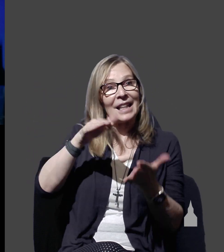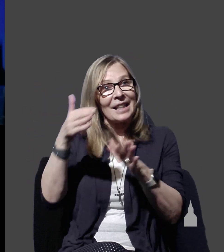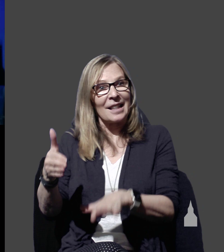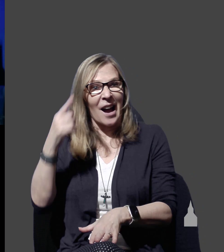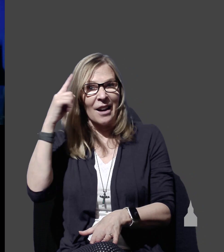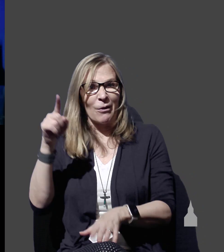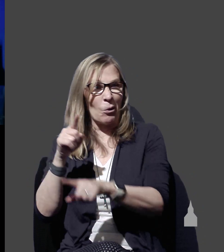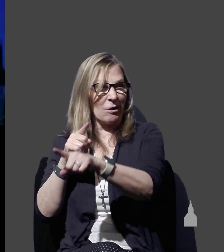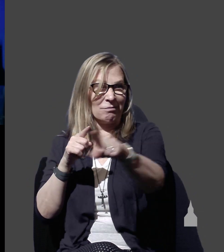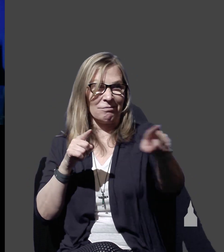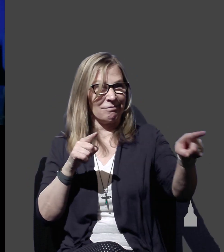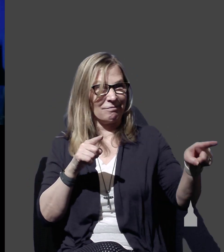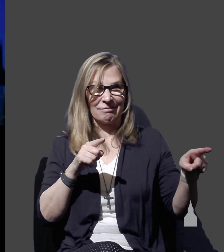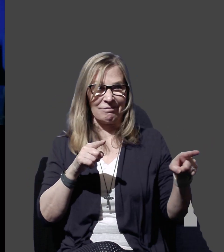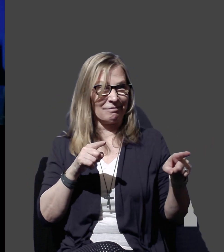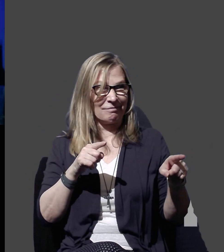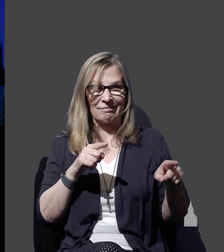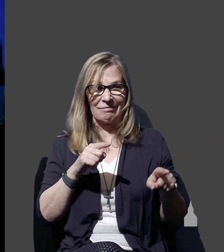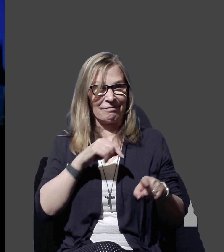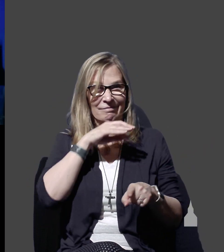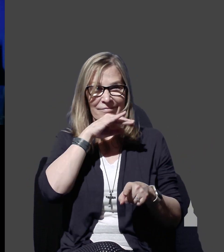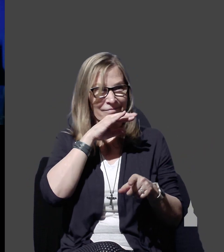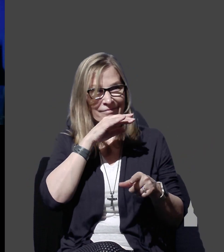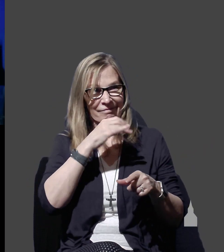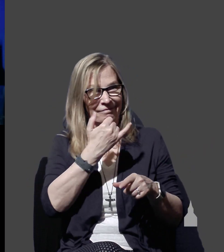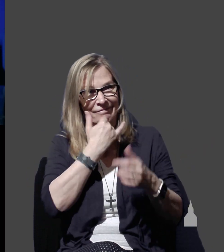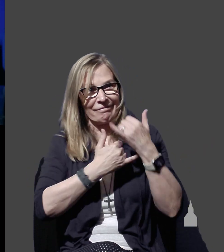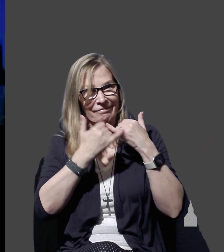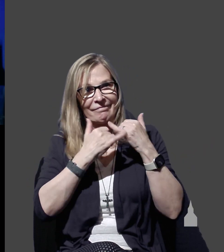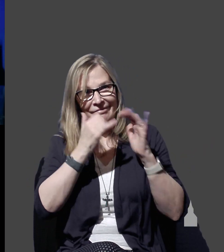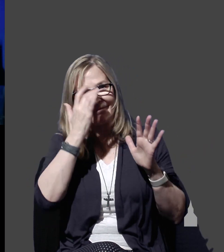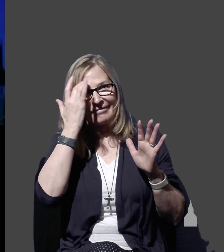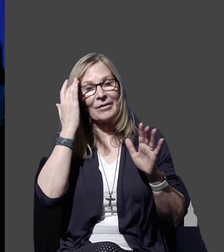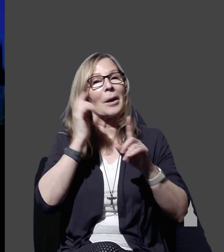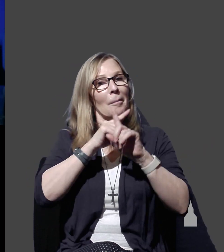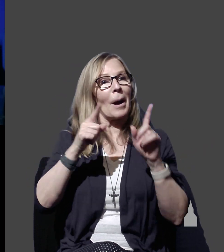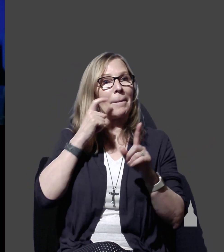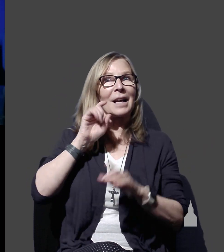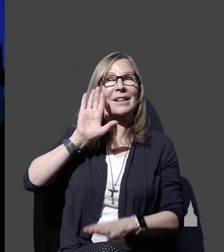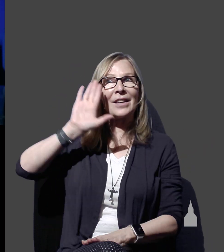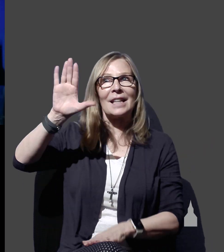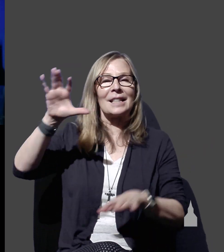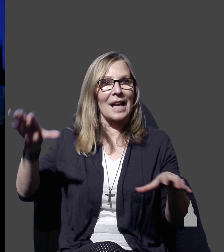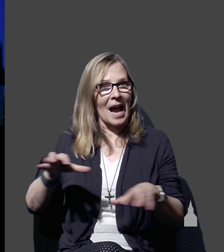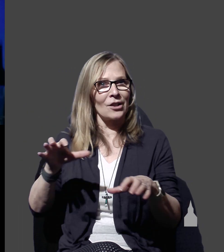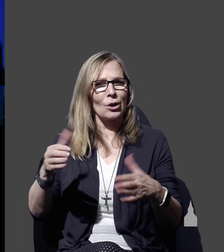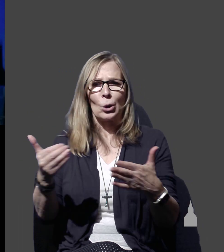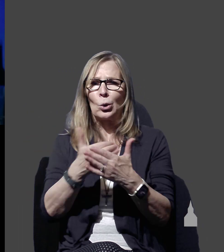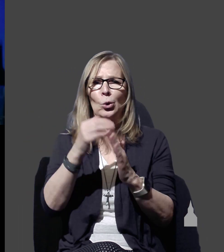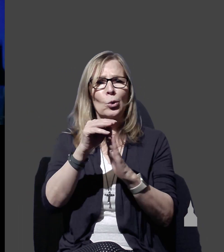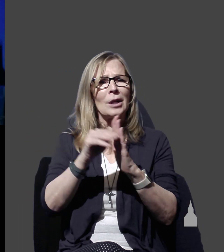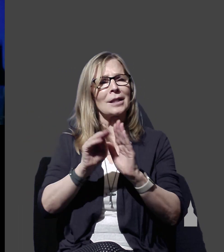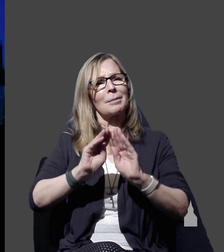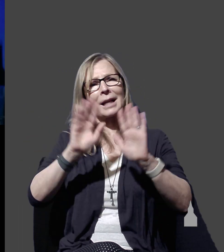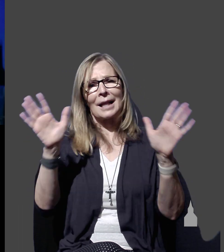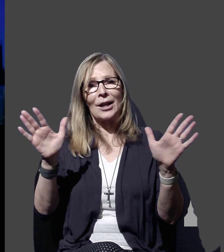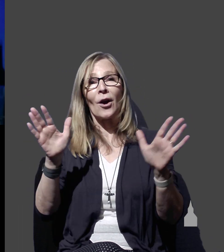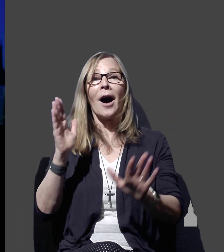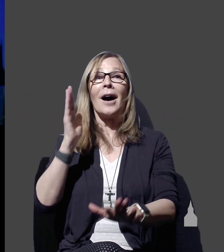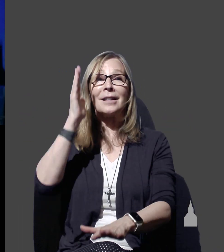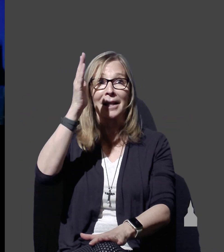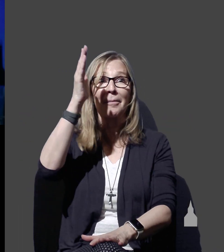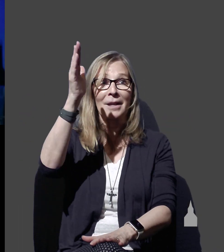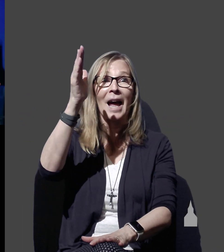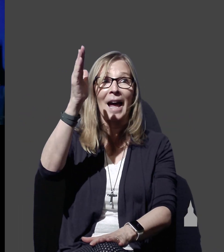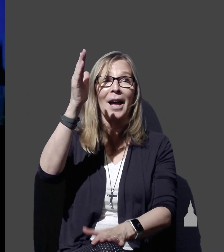But having been the recipients of that transaction, the eternal work of God in our lives, the New Testament makes clear that there will be a time where